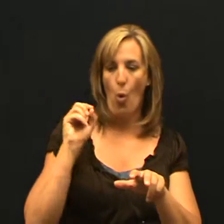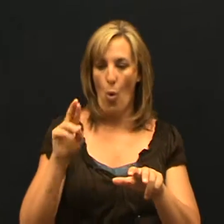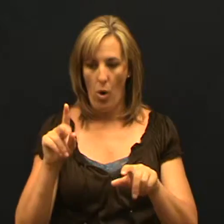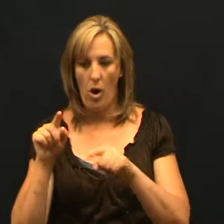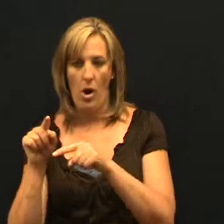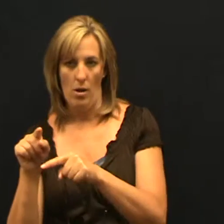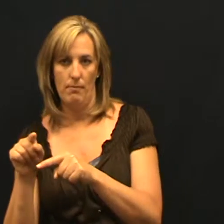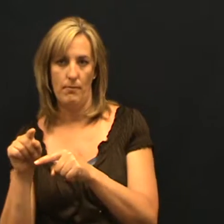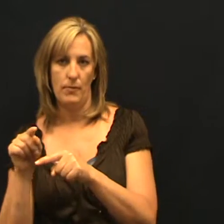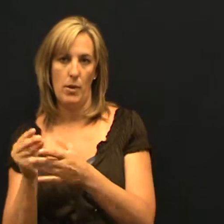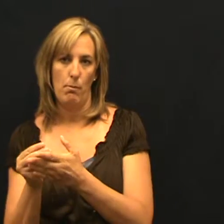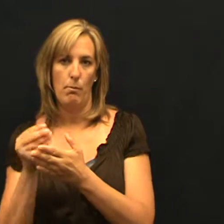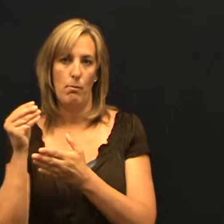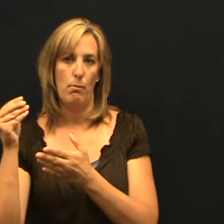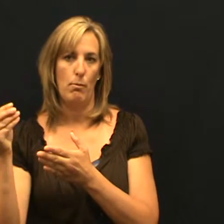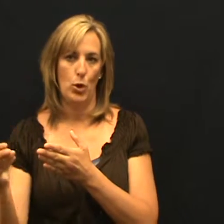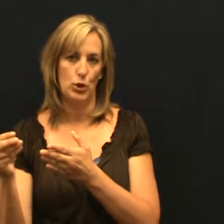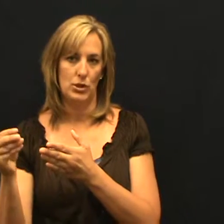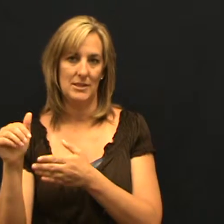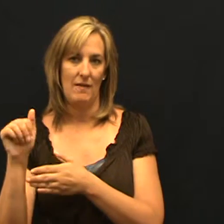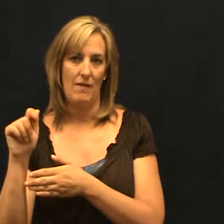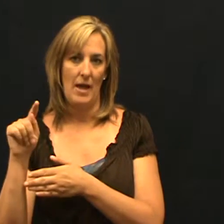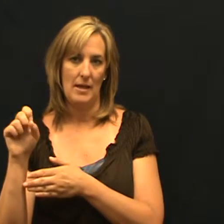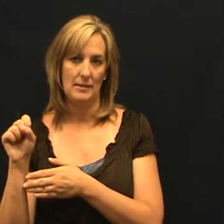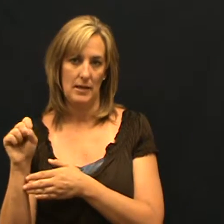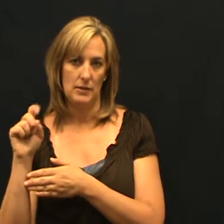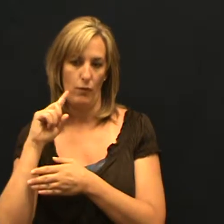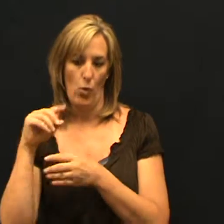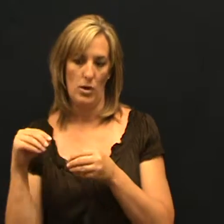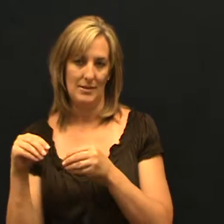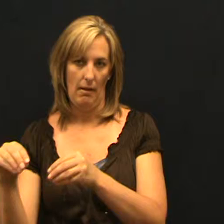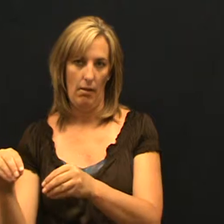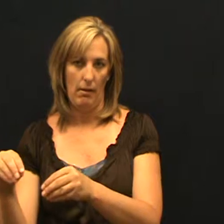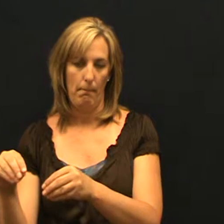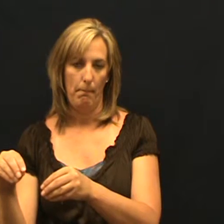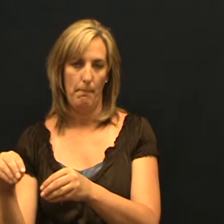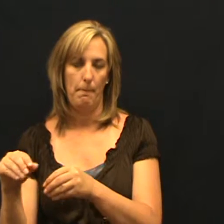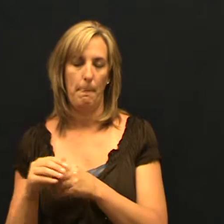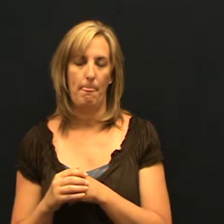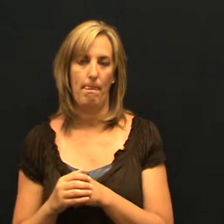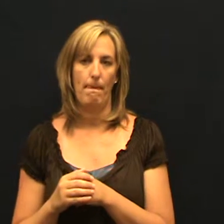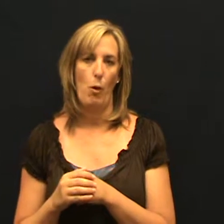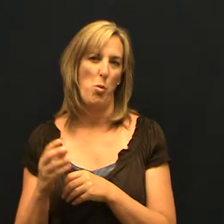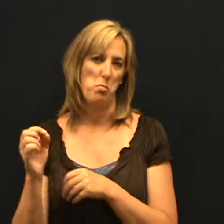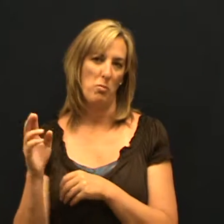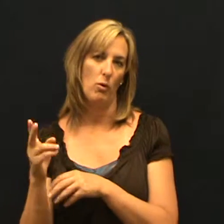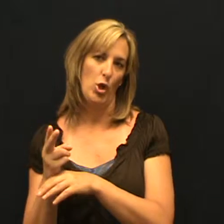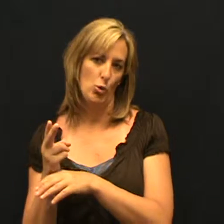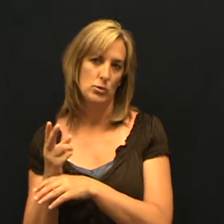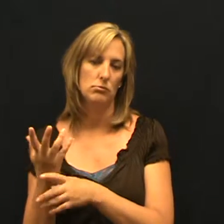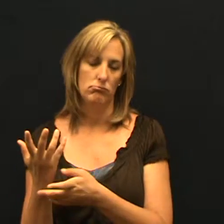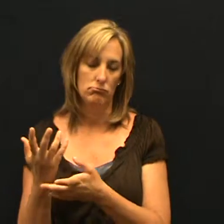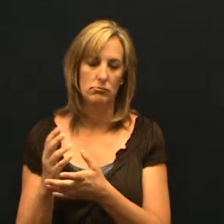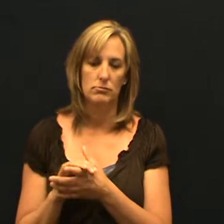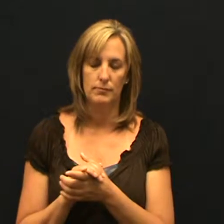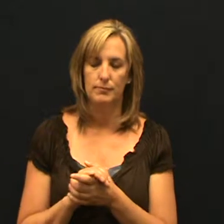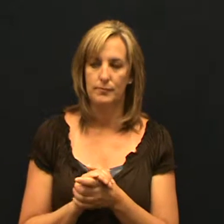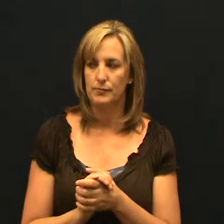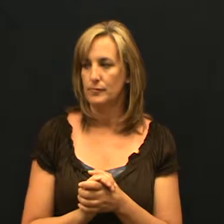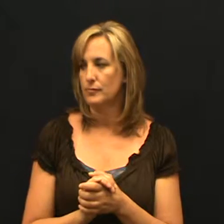assets to use in our business, or the sale of those assets. And then financing activities in the statement of cash flows relate to